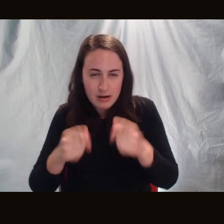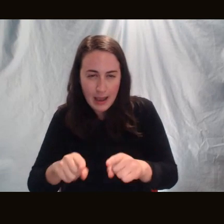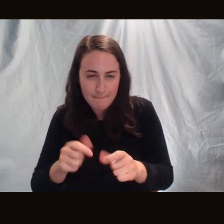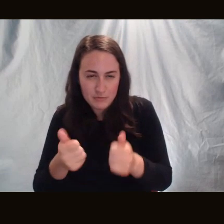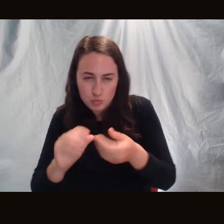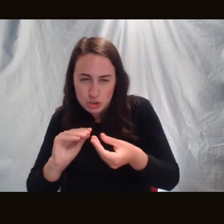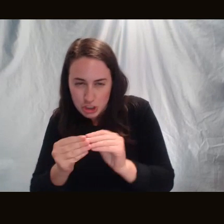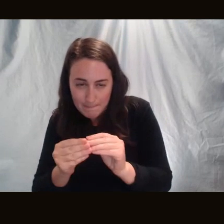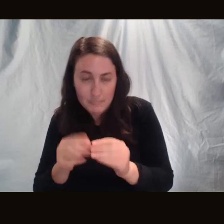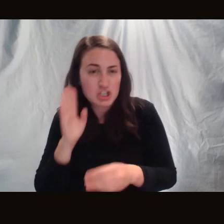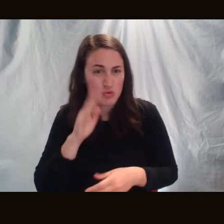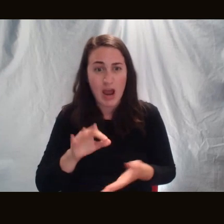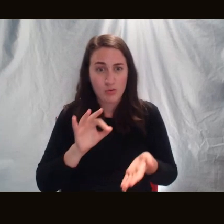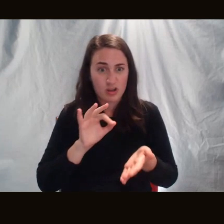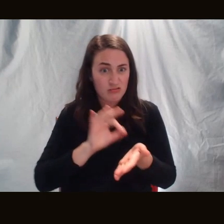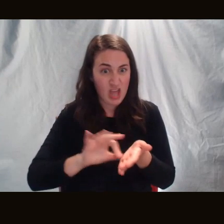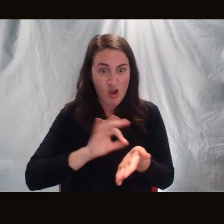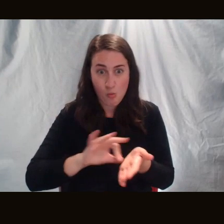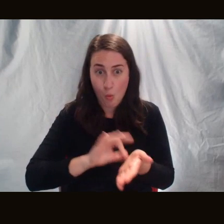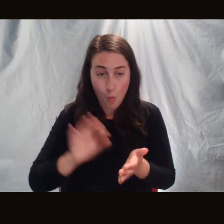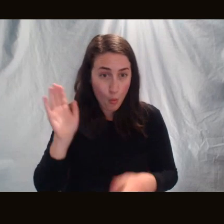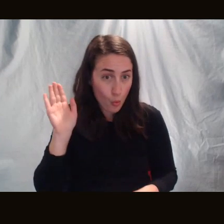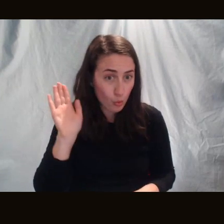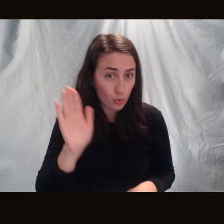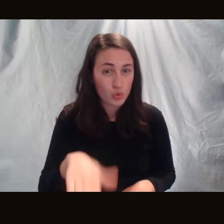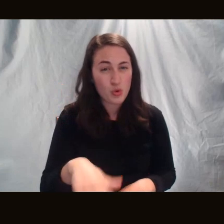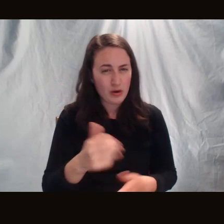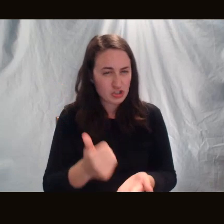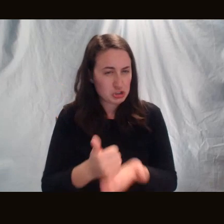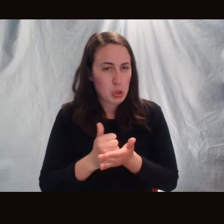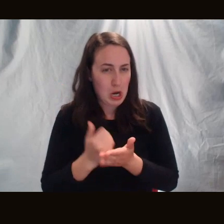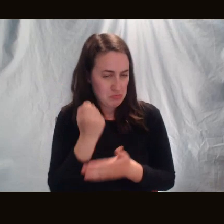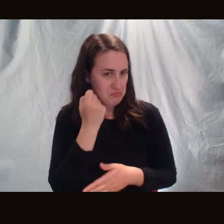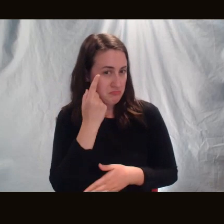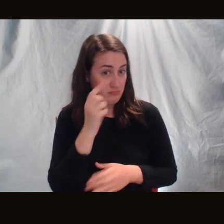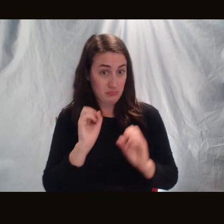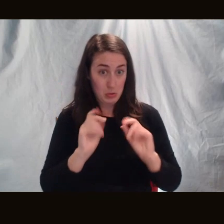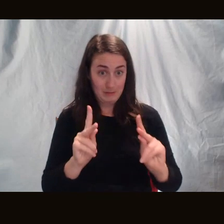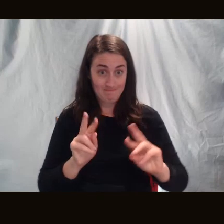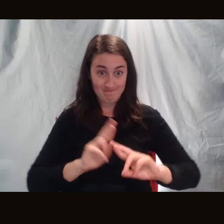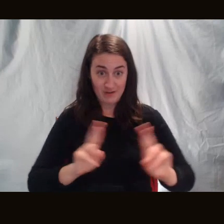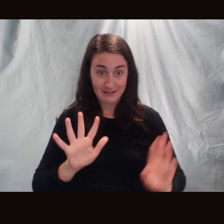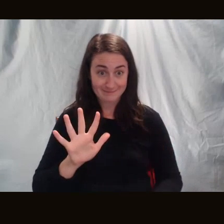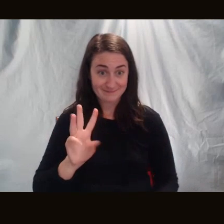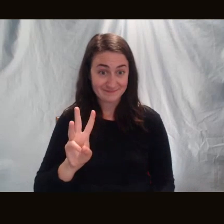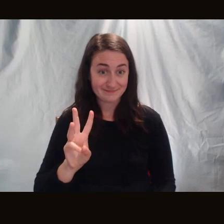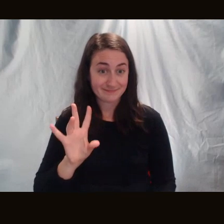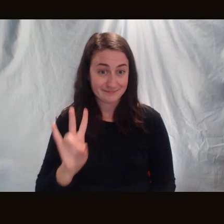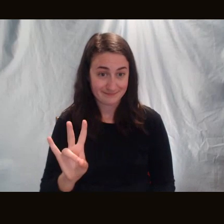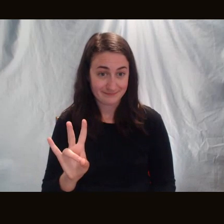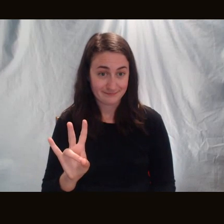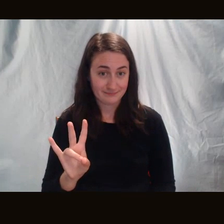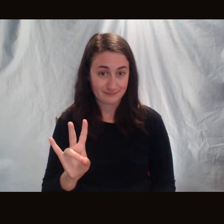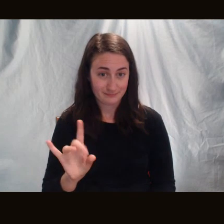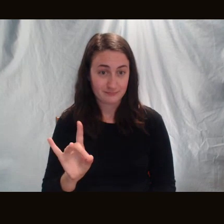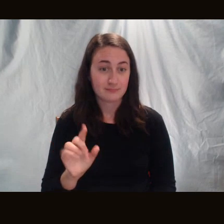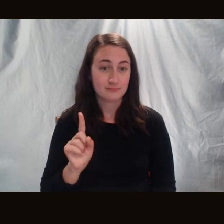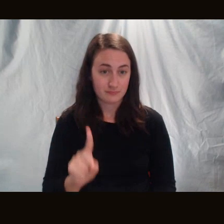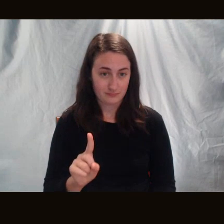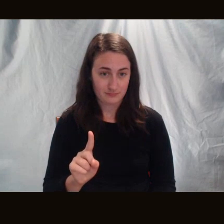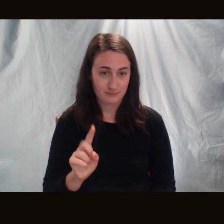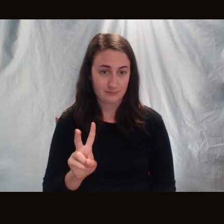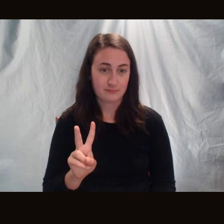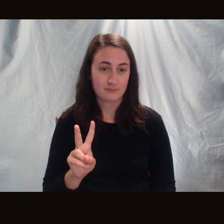counts from beginning to end so that we can have that information as well. Ready? 5, 6, 7